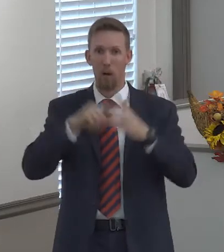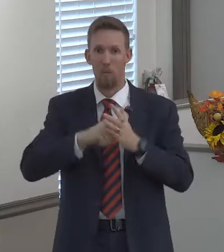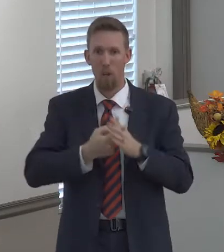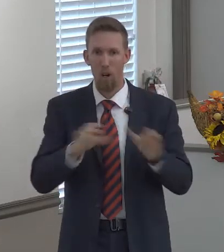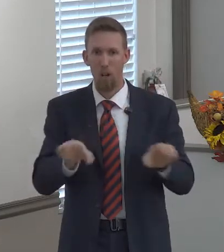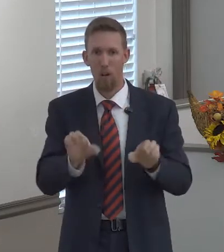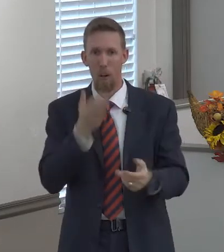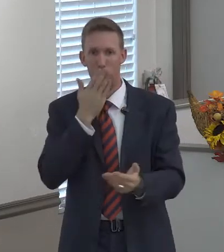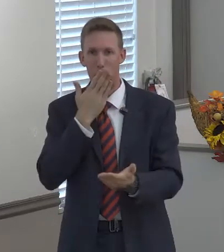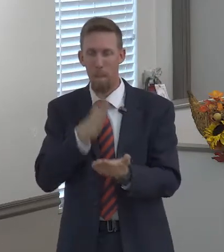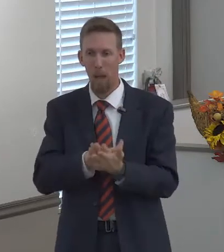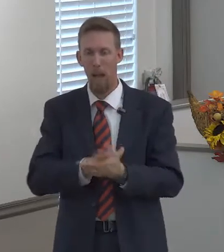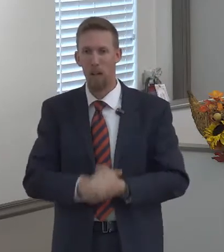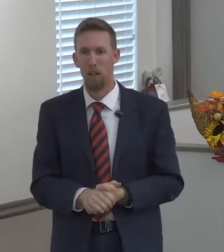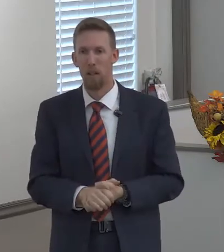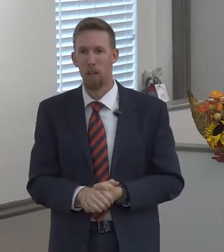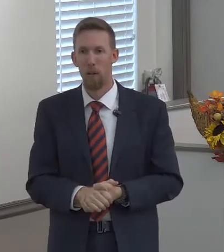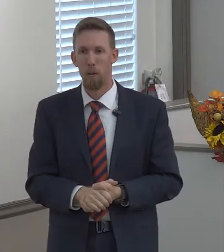I mean,